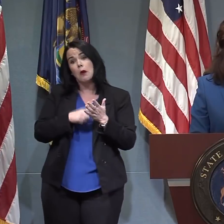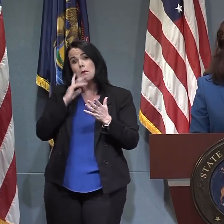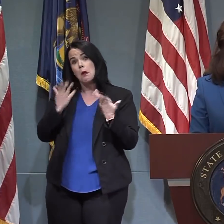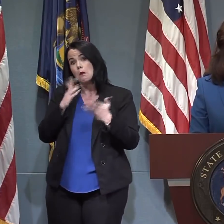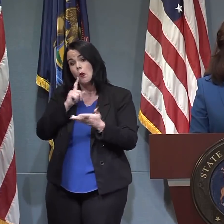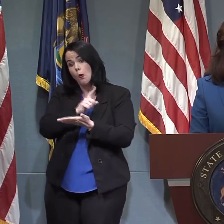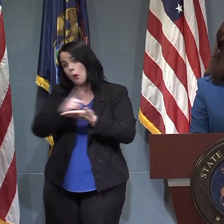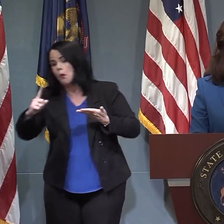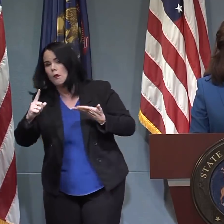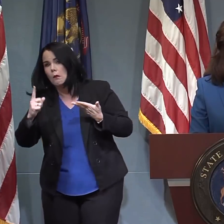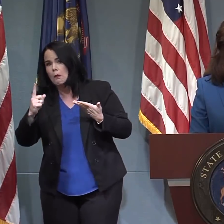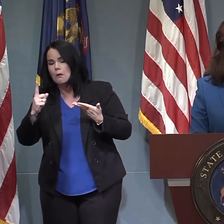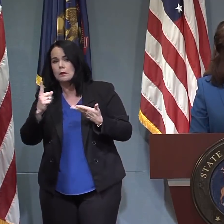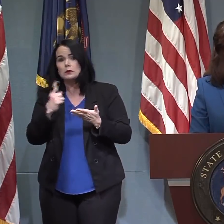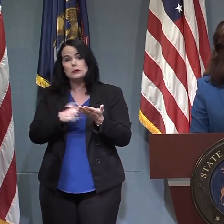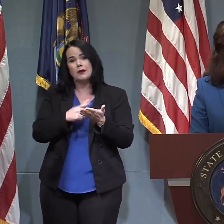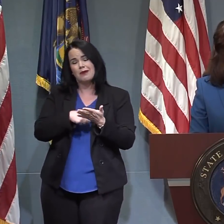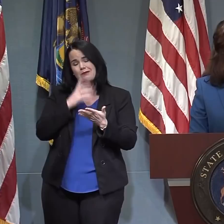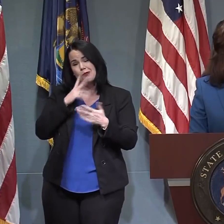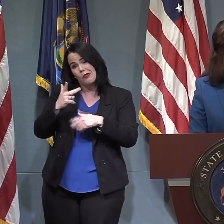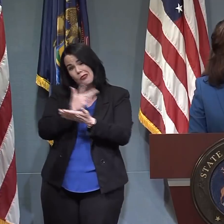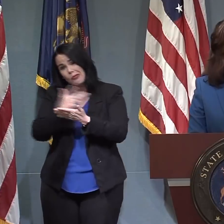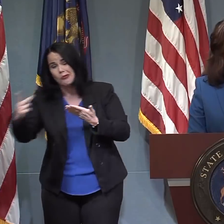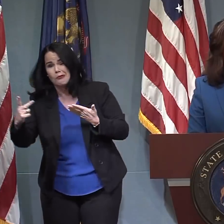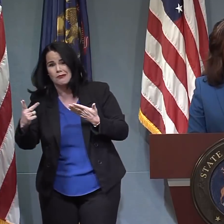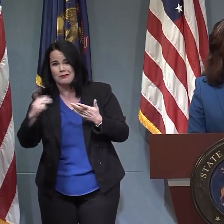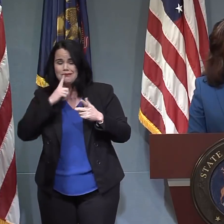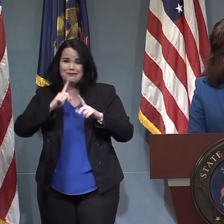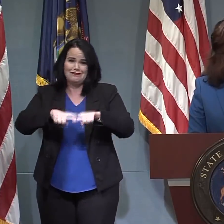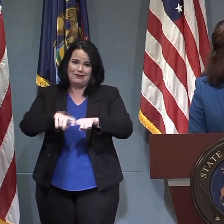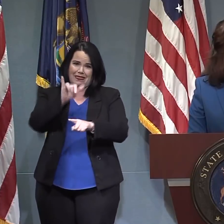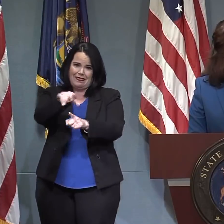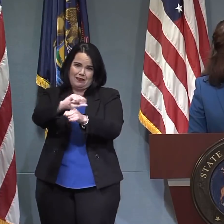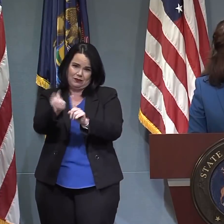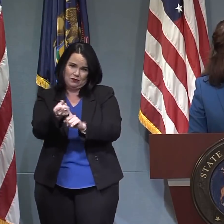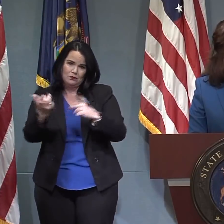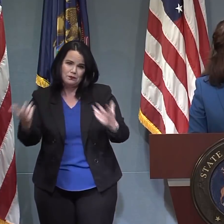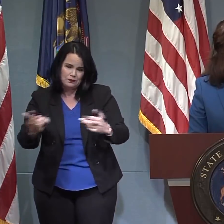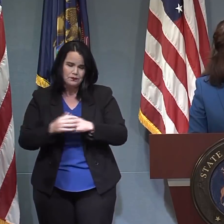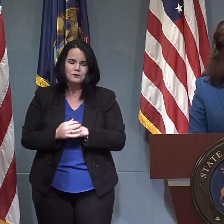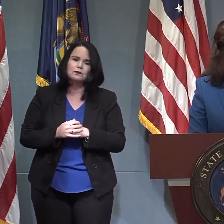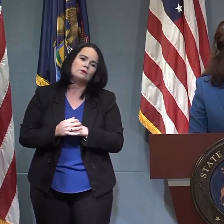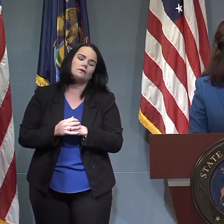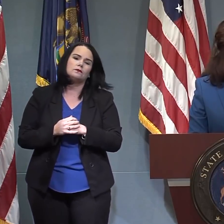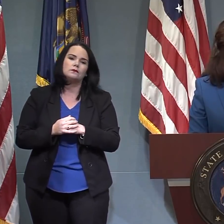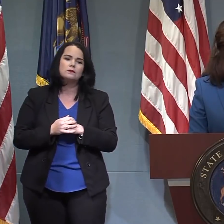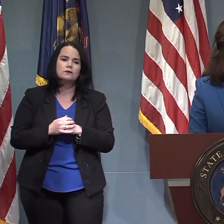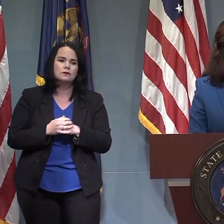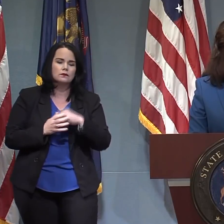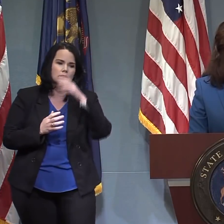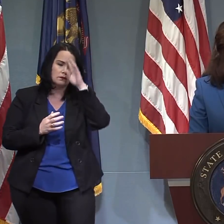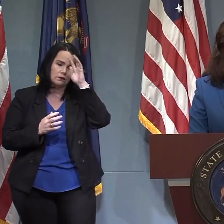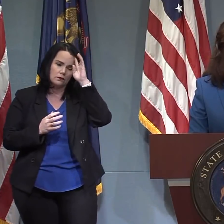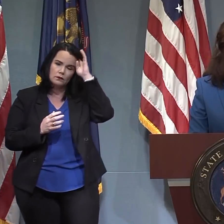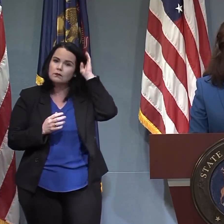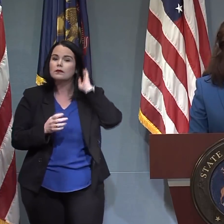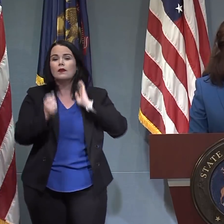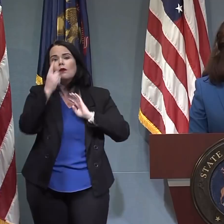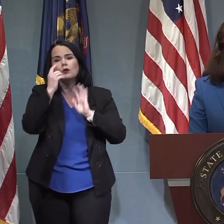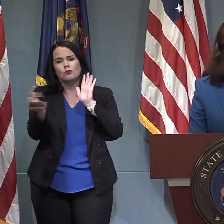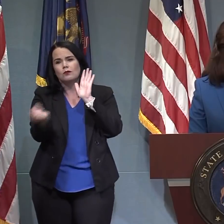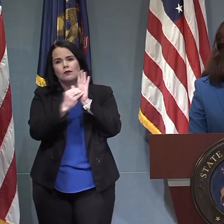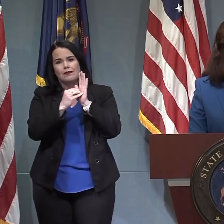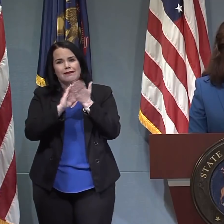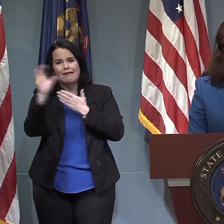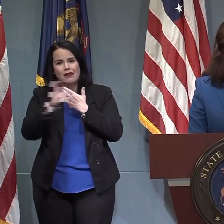faster. There may be instances where we have to move a little slower. The thing that you can't plot on a calendar is